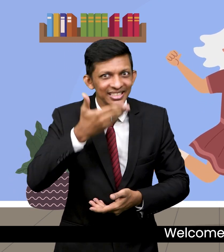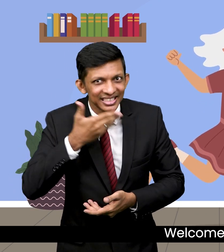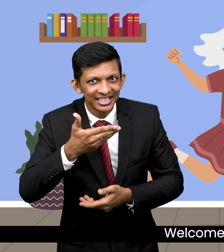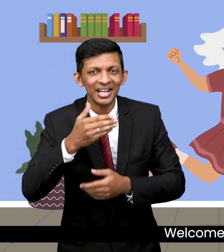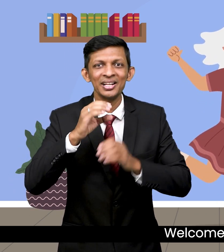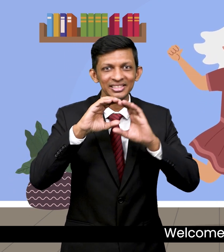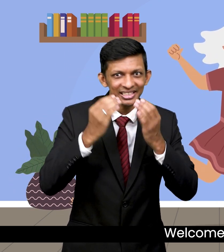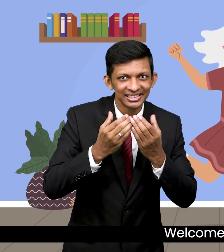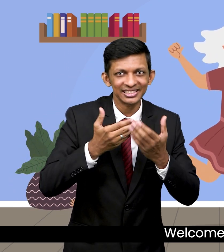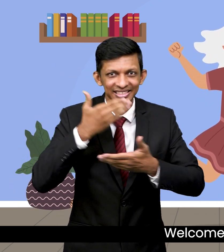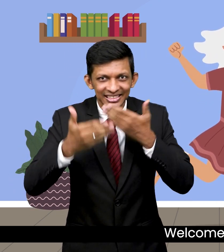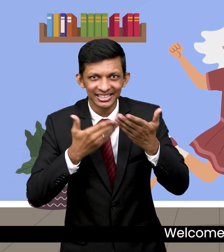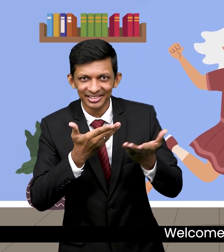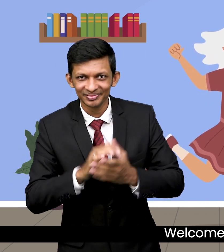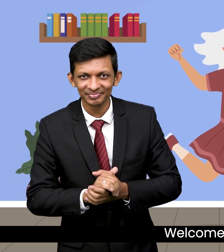welcome to our class.